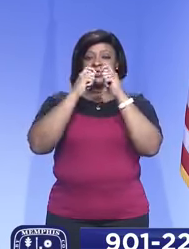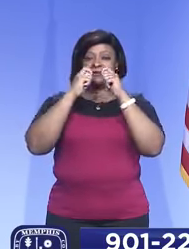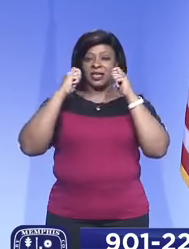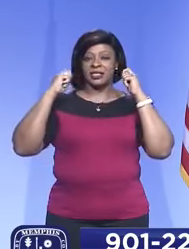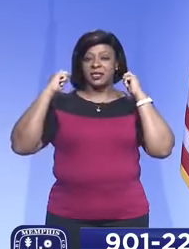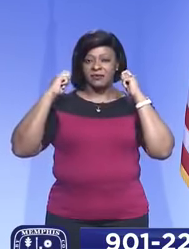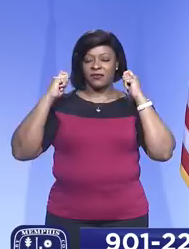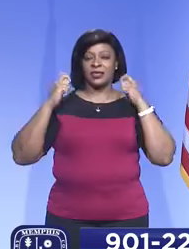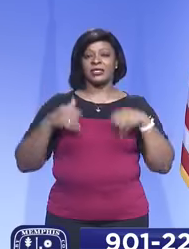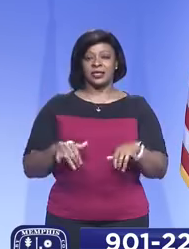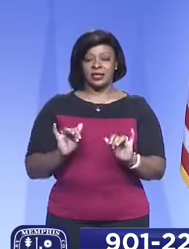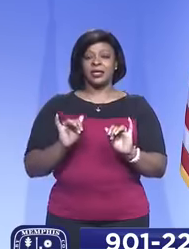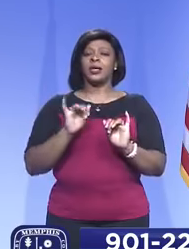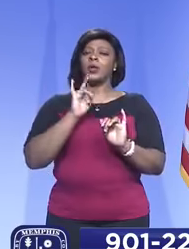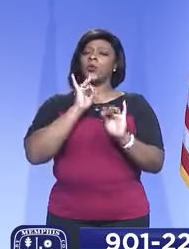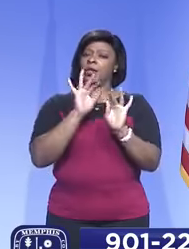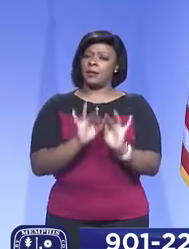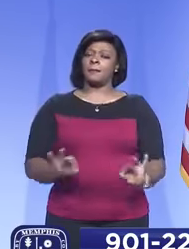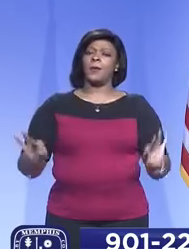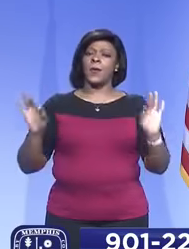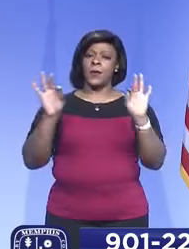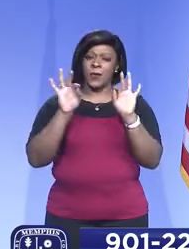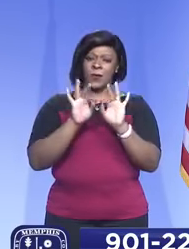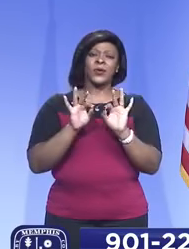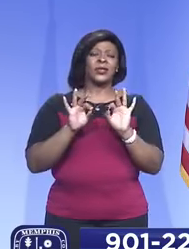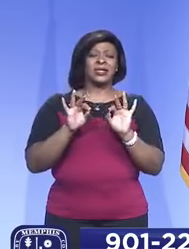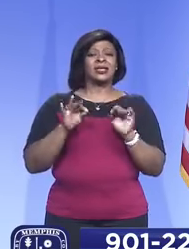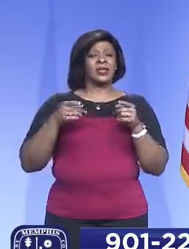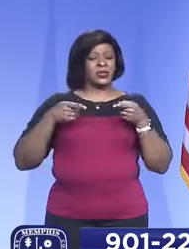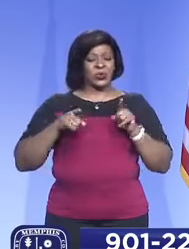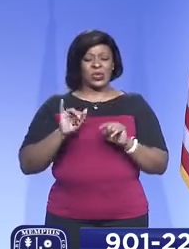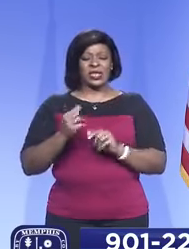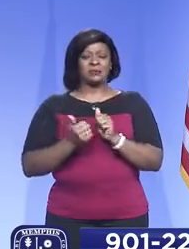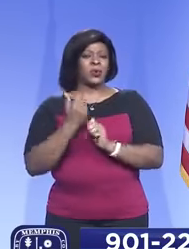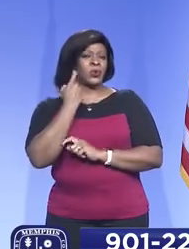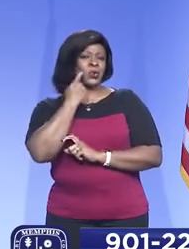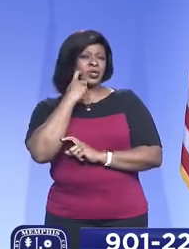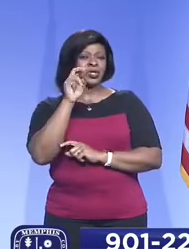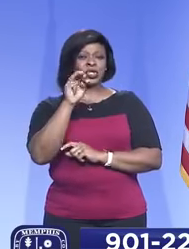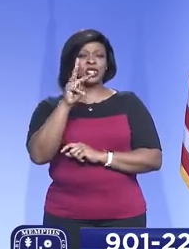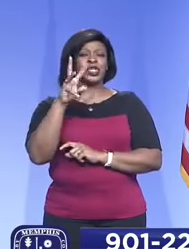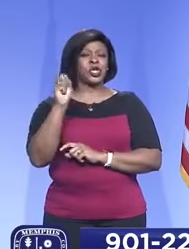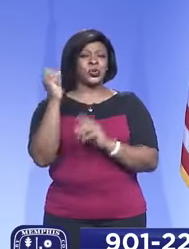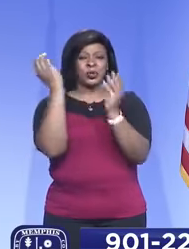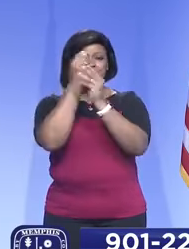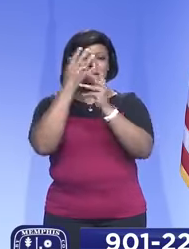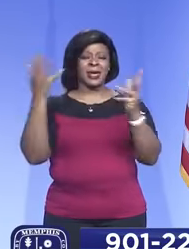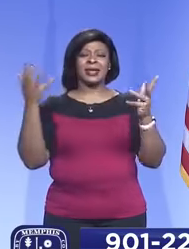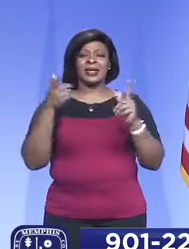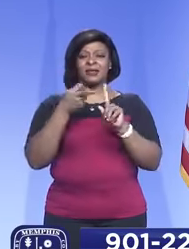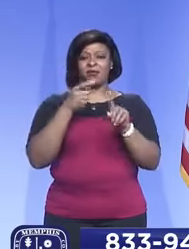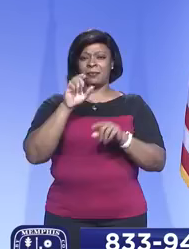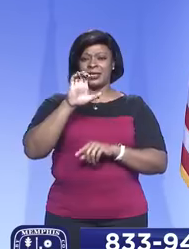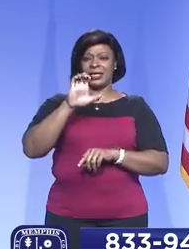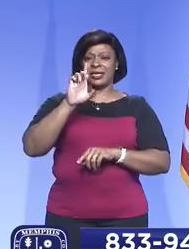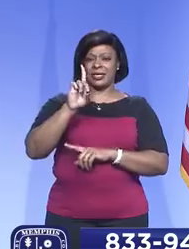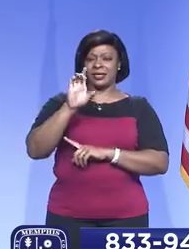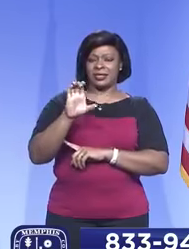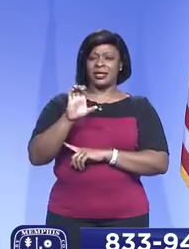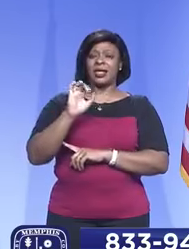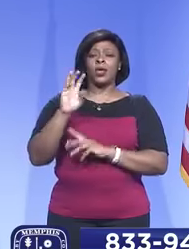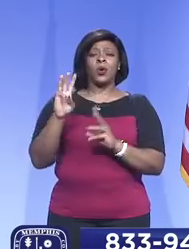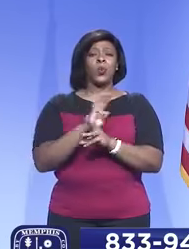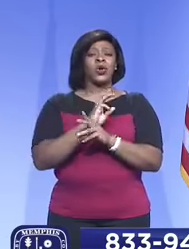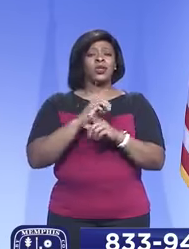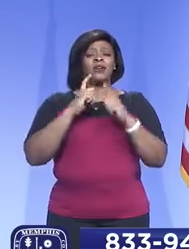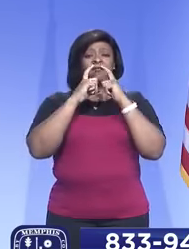covering. And this is very important in light of even the most recent news coming out of the CDC, that